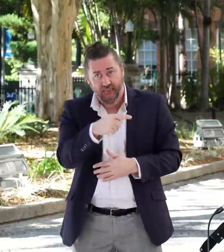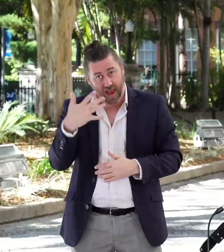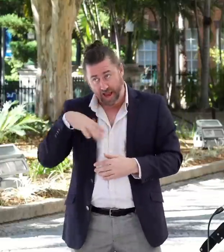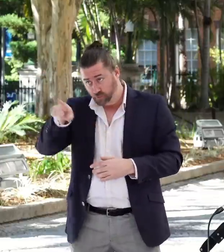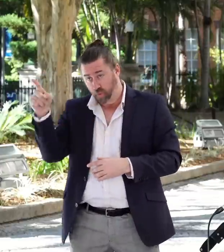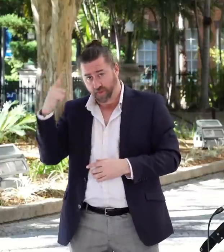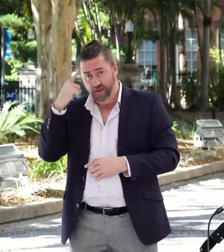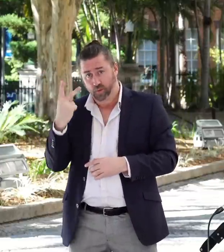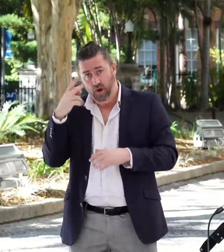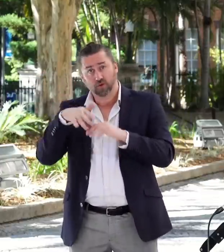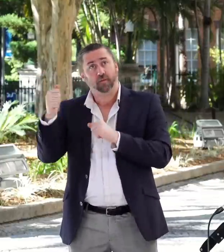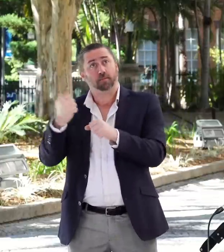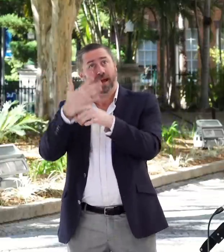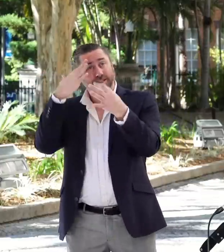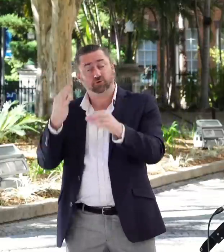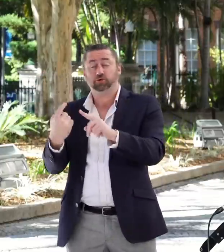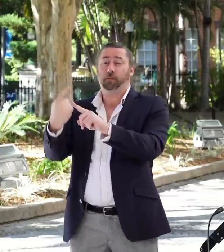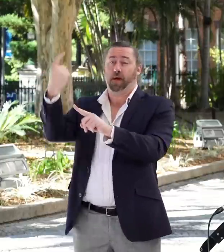made in the past.